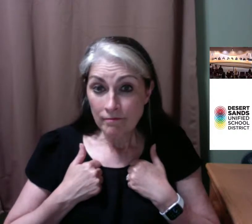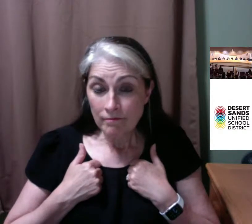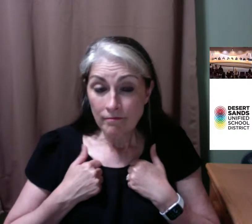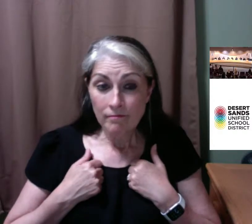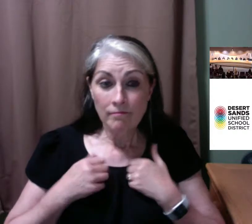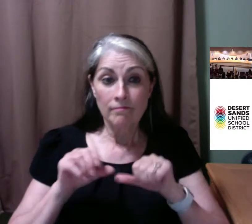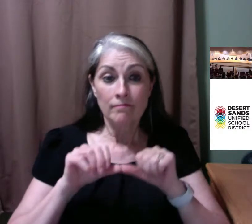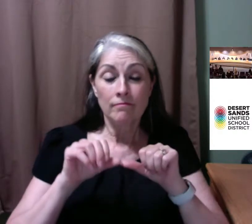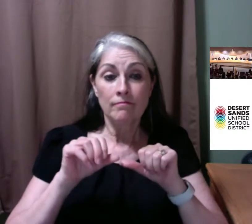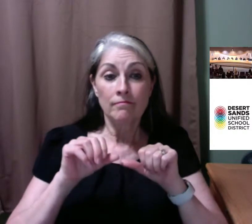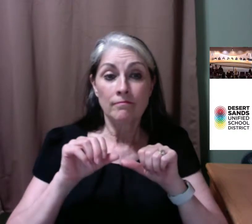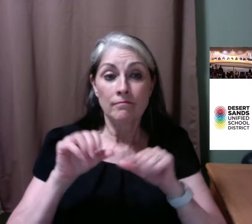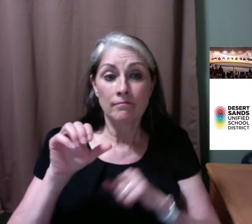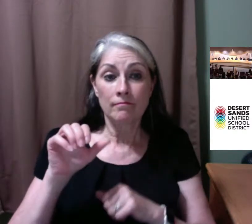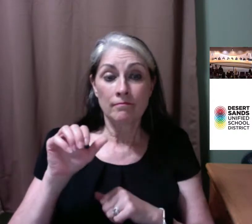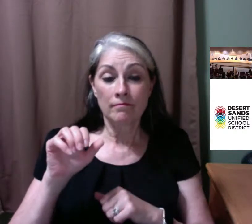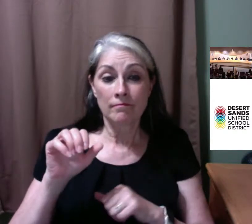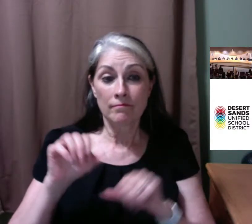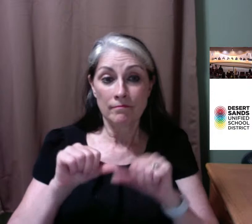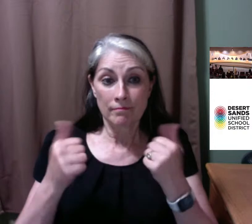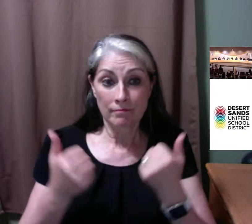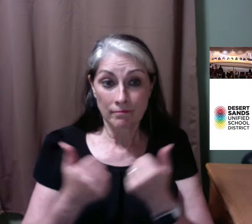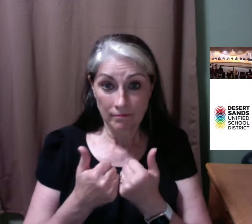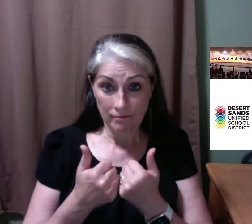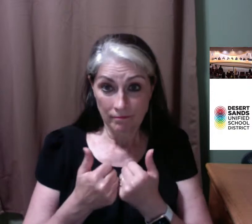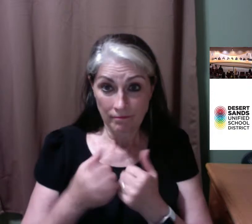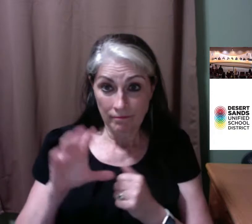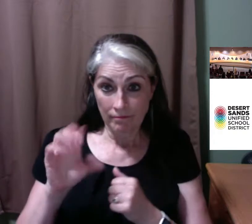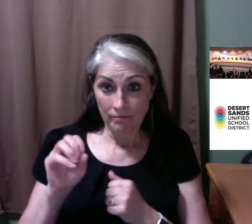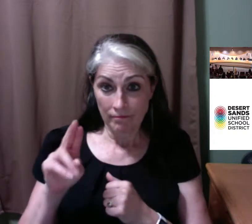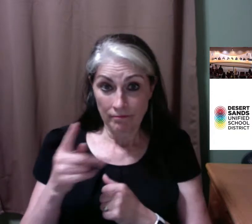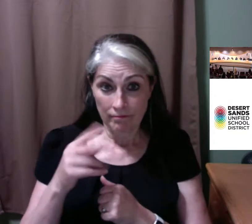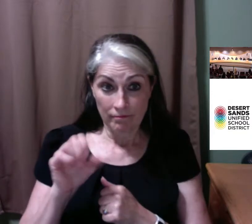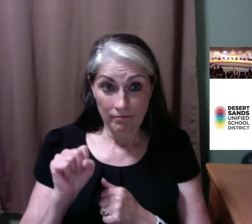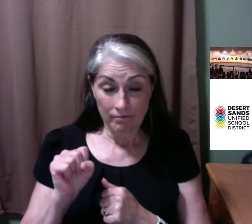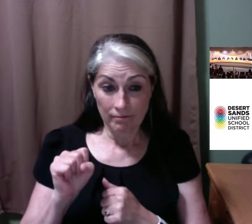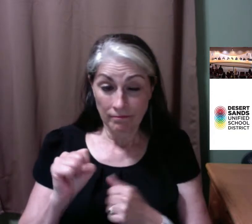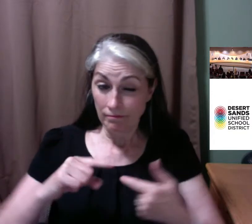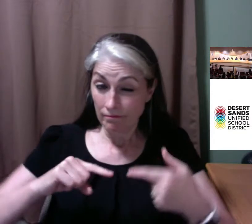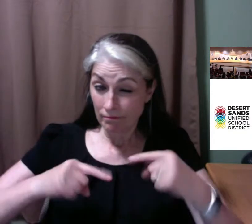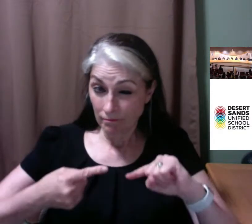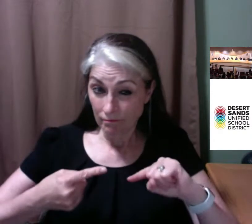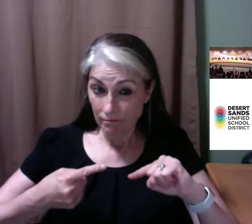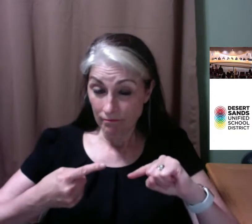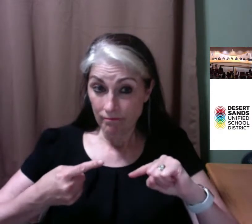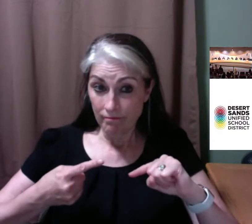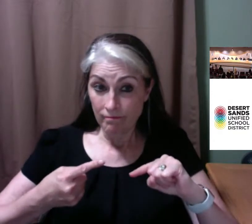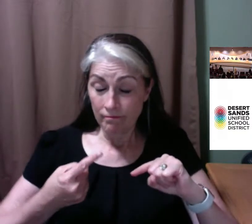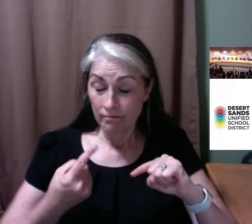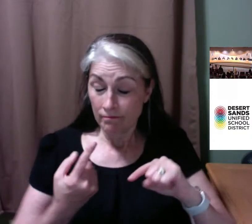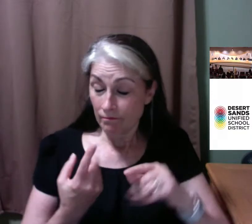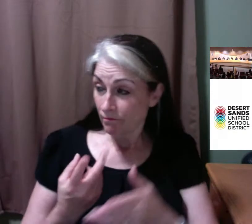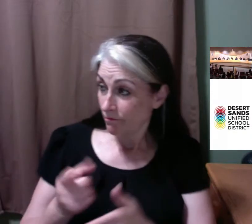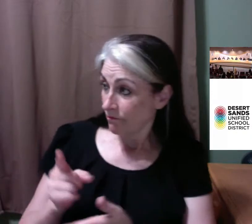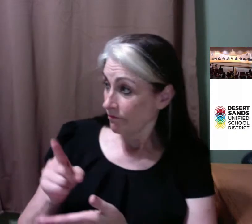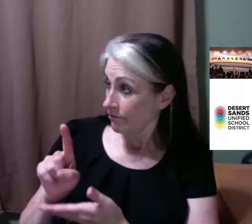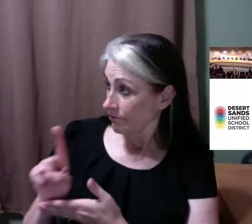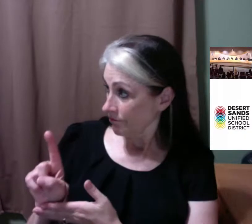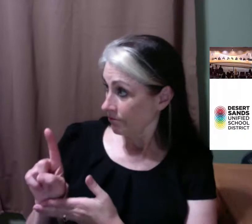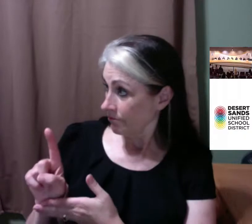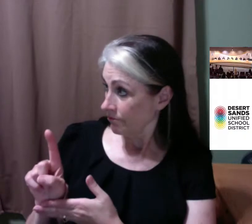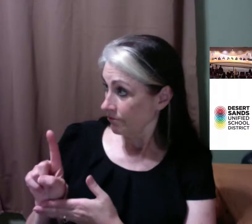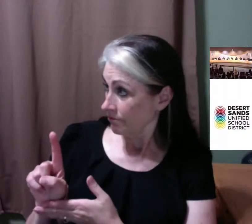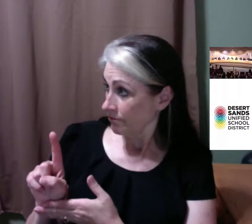Agent Ortega, despite some severe bruising, turned around and resumed his job. And he only went to